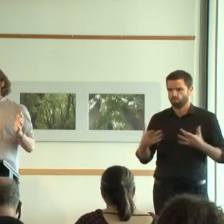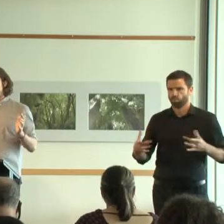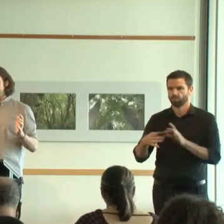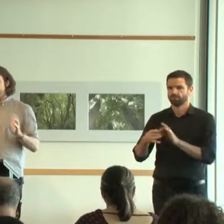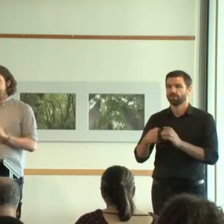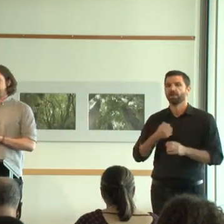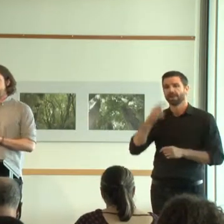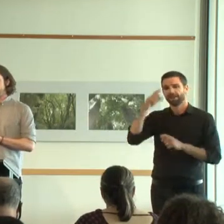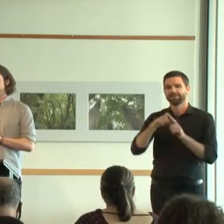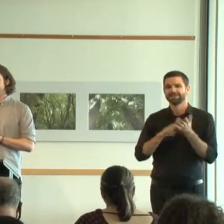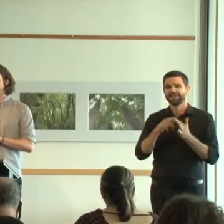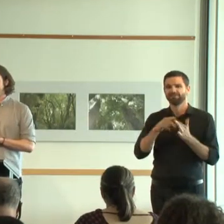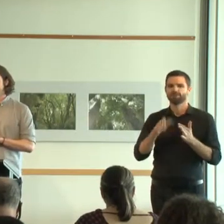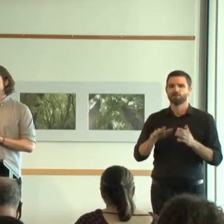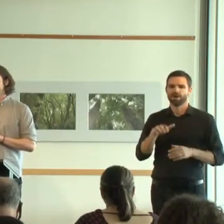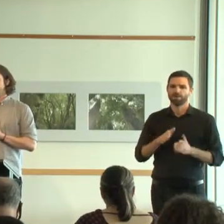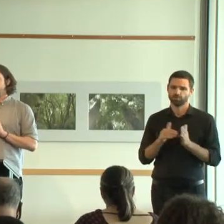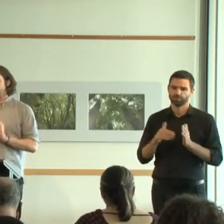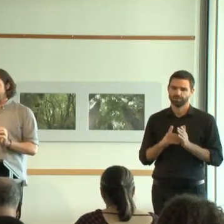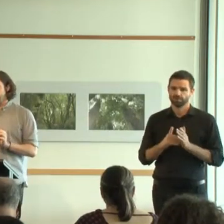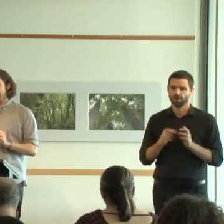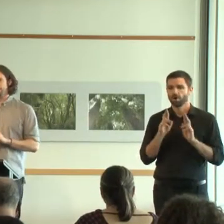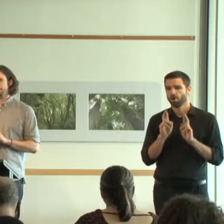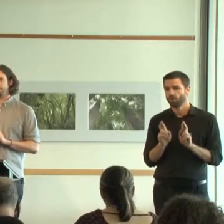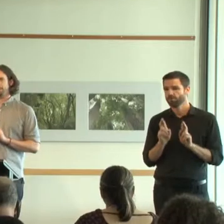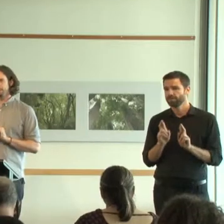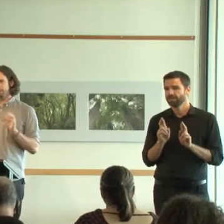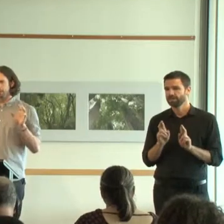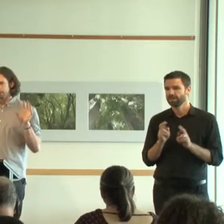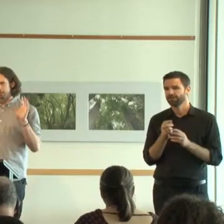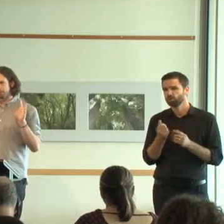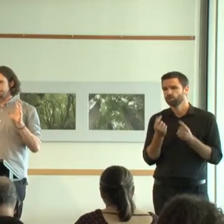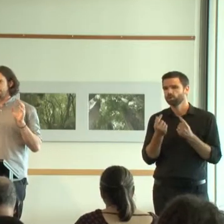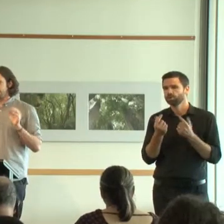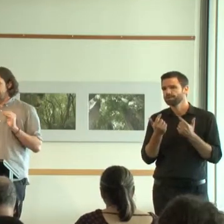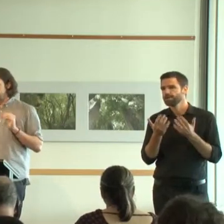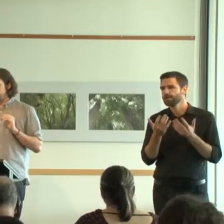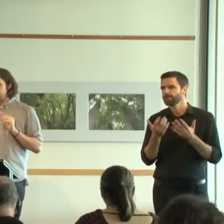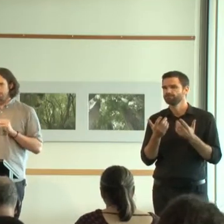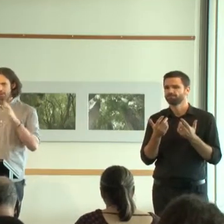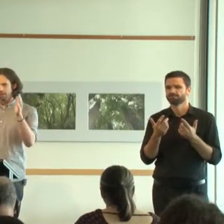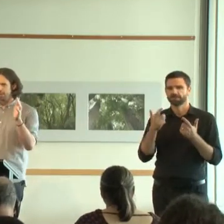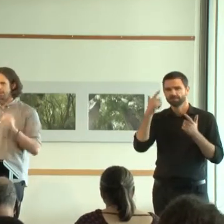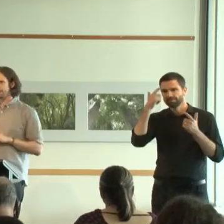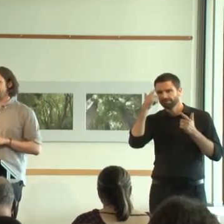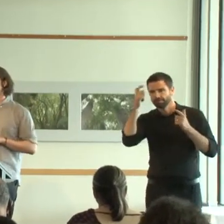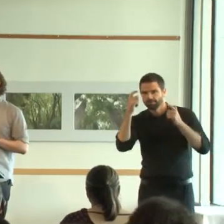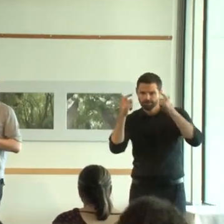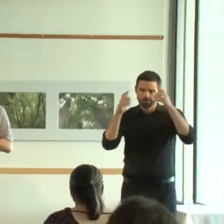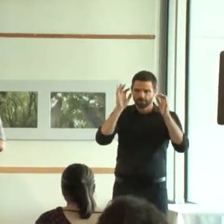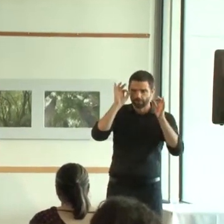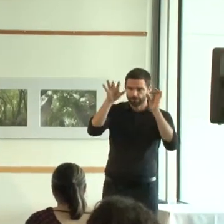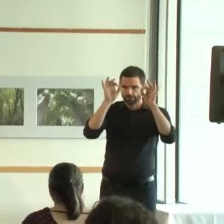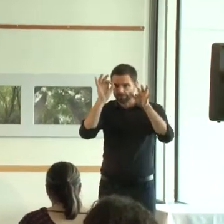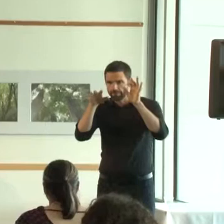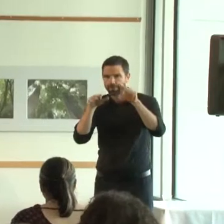My name's Dave, I'm from Archives New Zealand. Hopefully we've thrown a few little sort of off the wall little ideas at you to